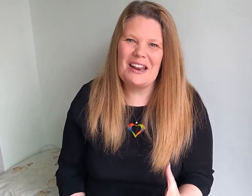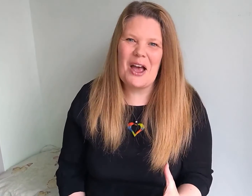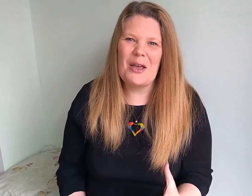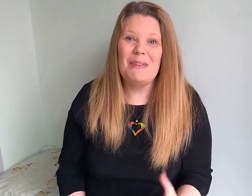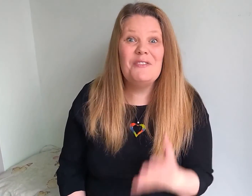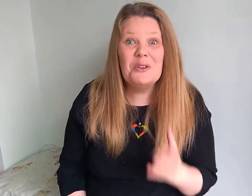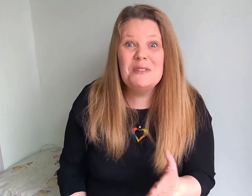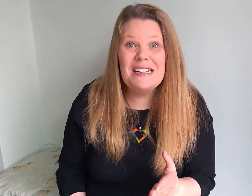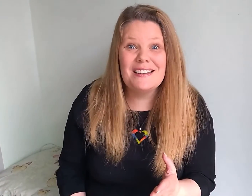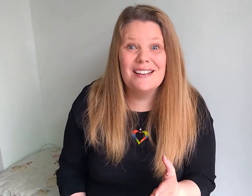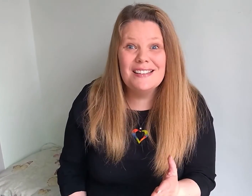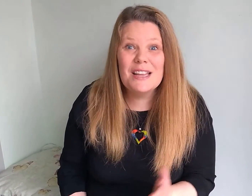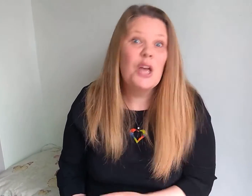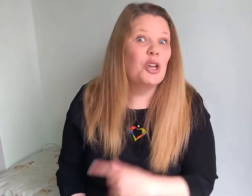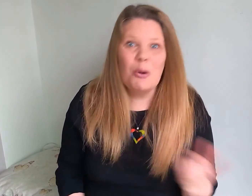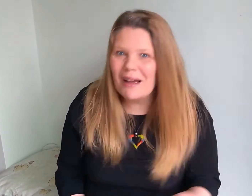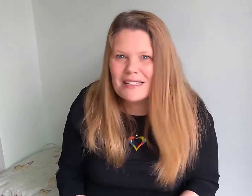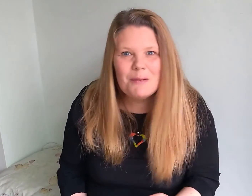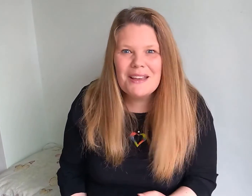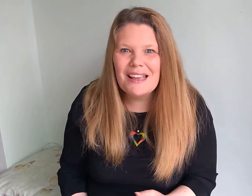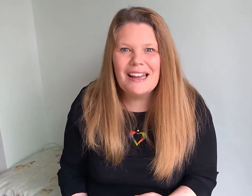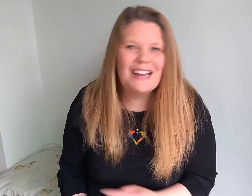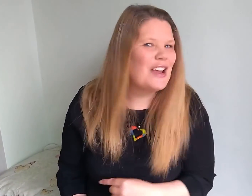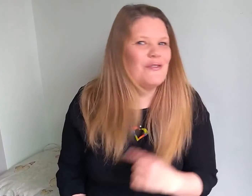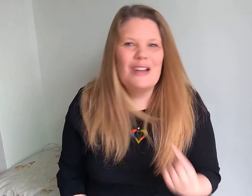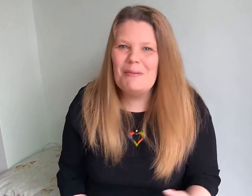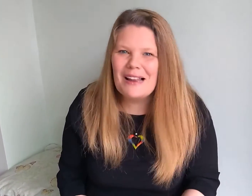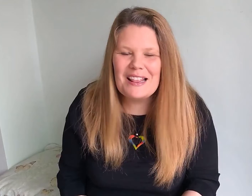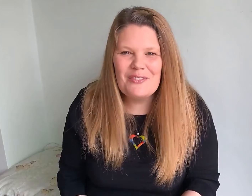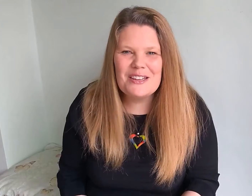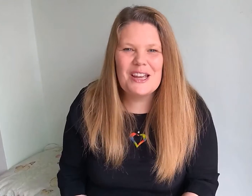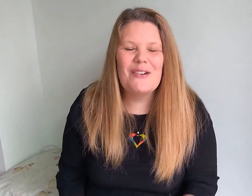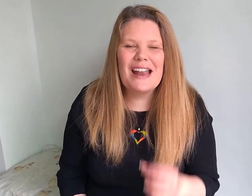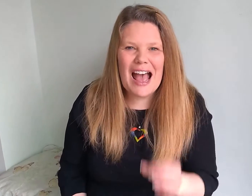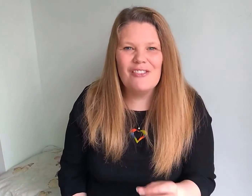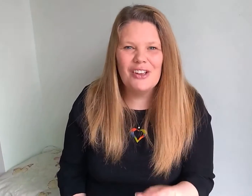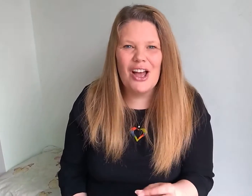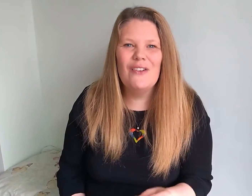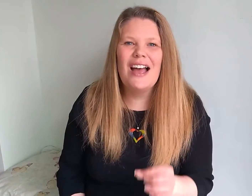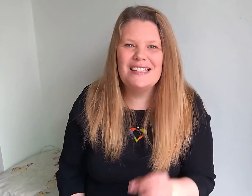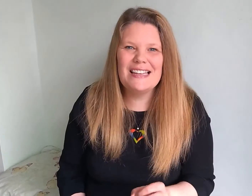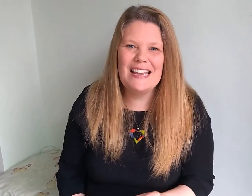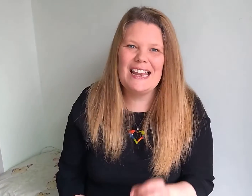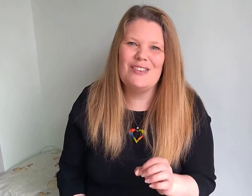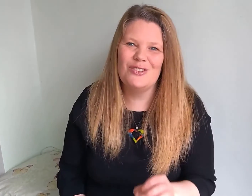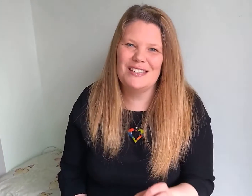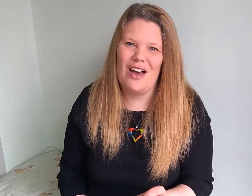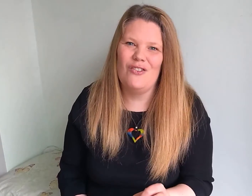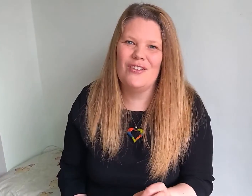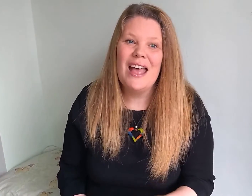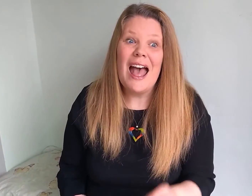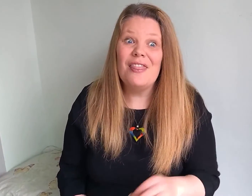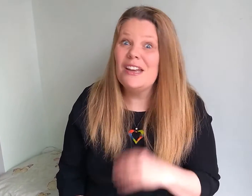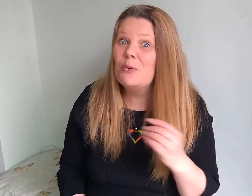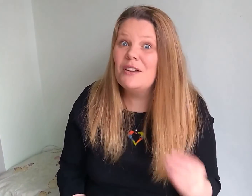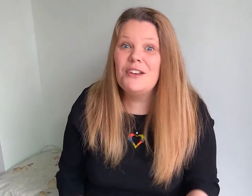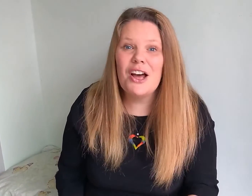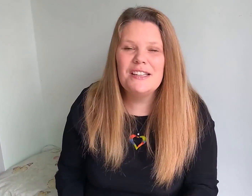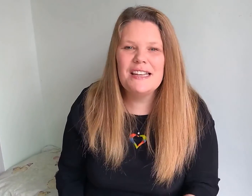in at home. If you didn't, go back to the beginning, replay the video and have a go at singing it yourself. And then you will have learnt it